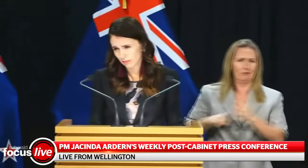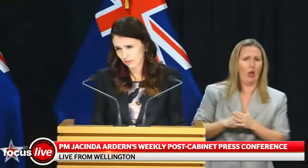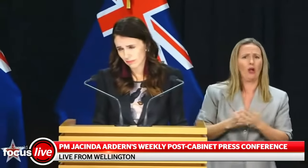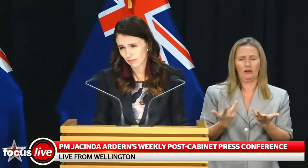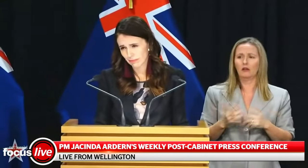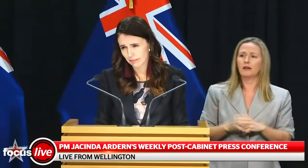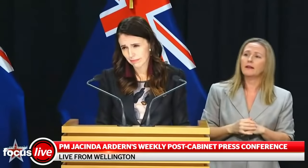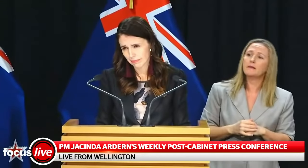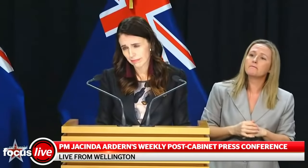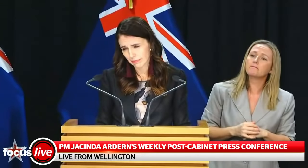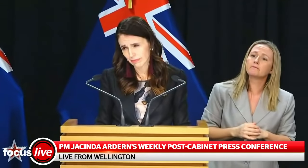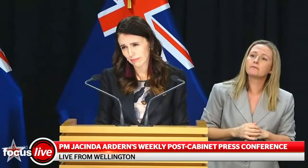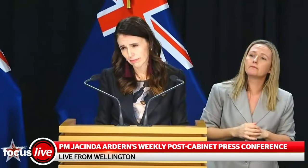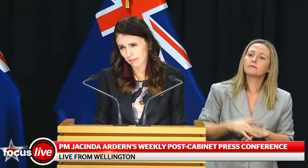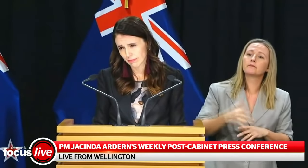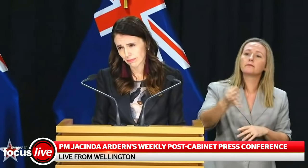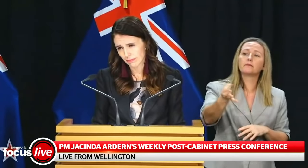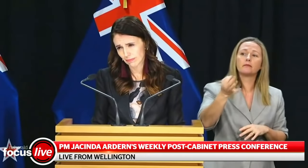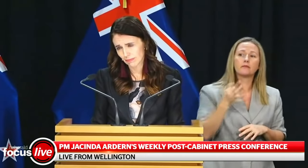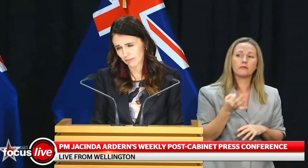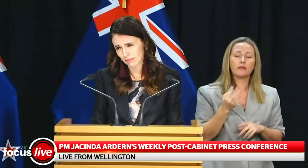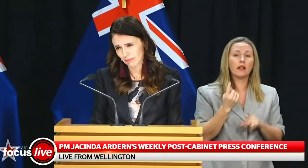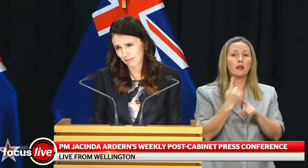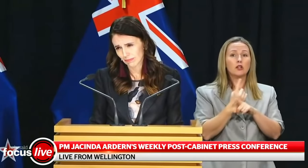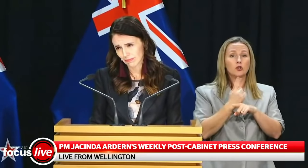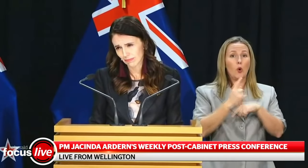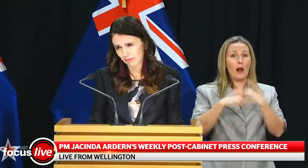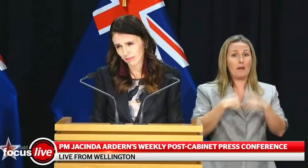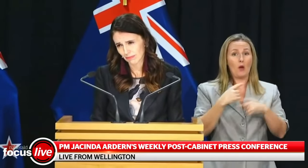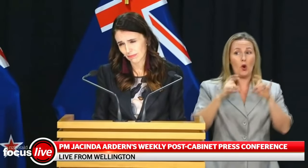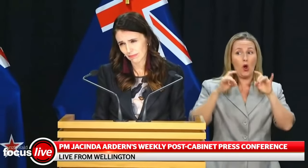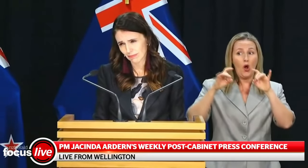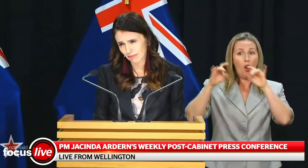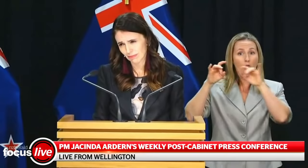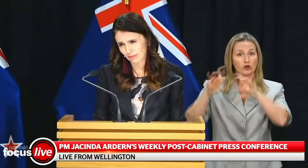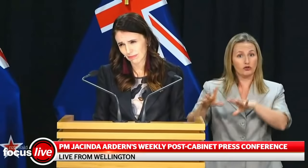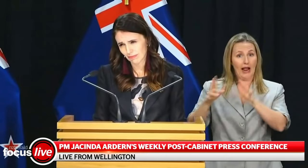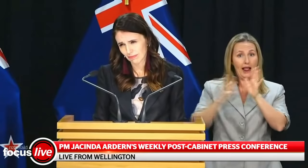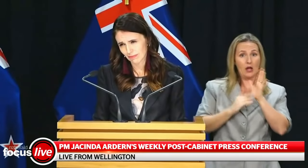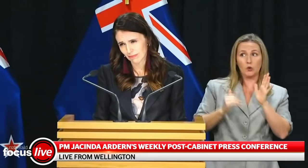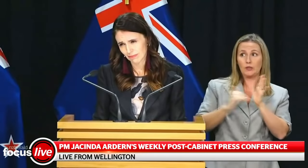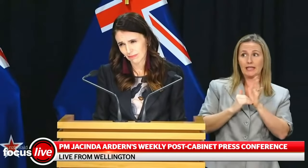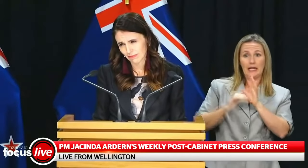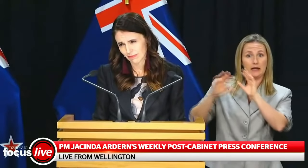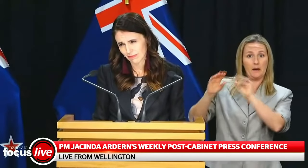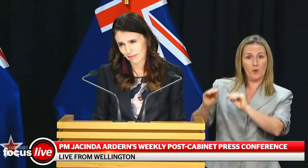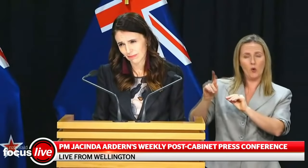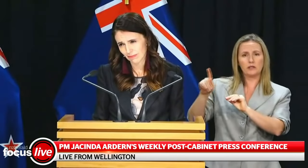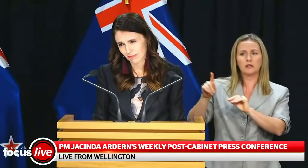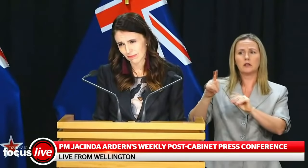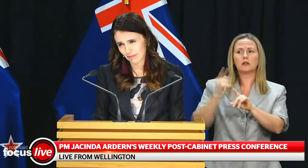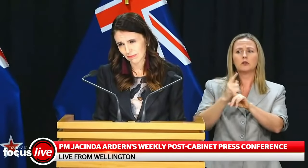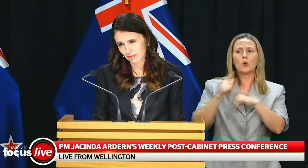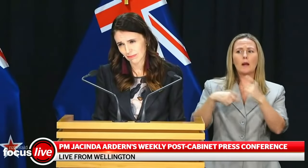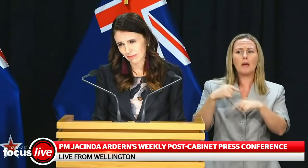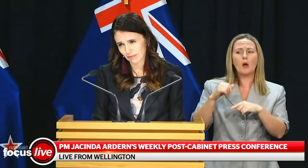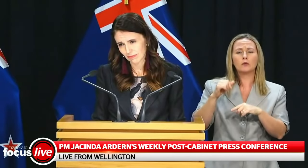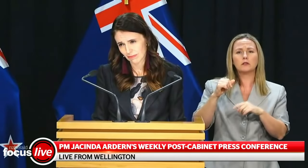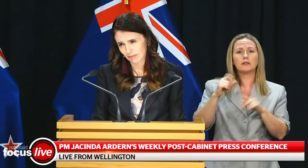you've signalled today effectively means, because of the bubble and the risk that poses and the Delta variant, that we need to have stronger public